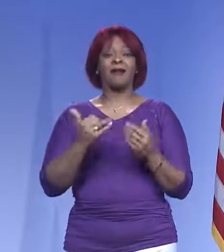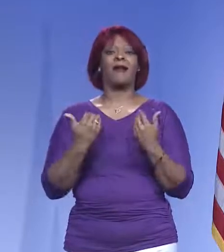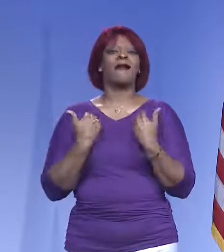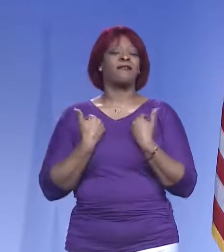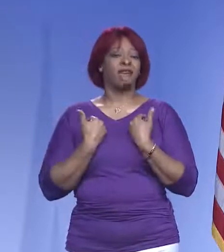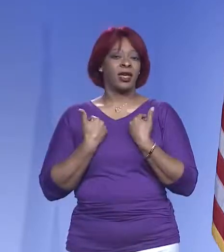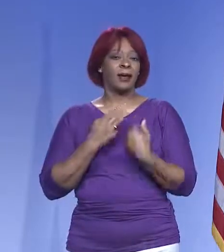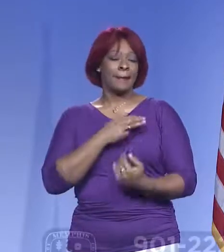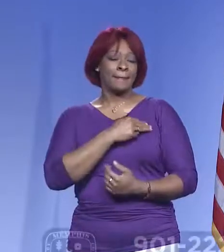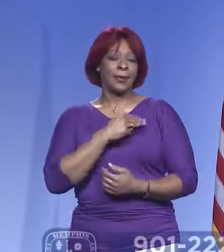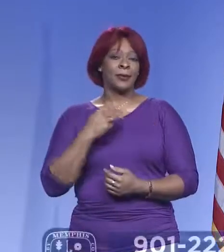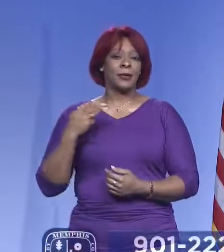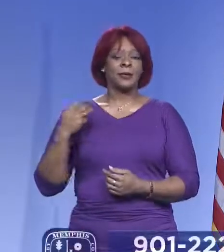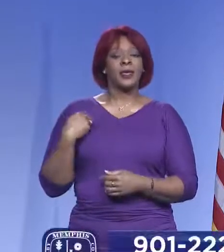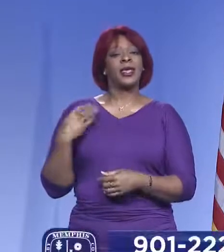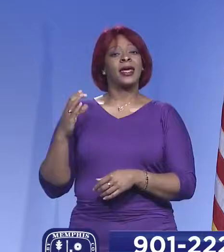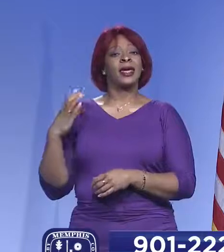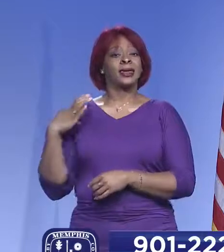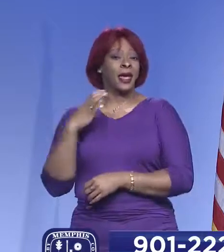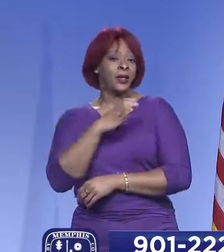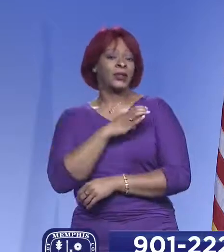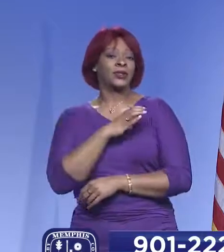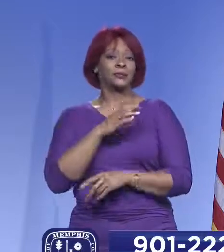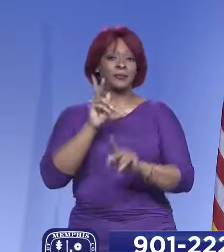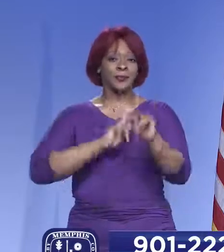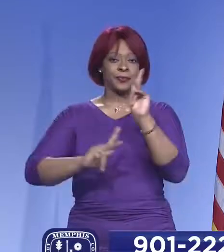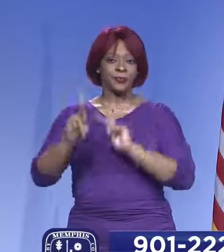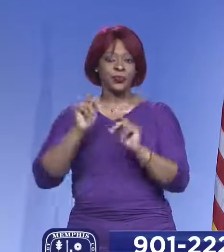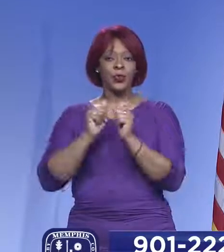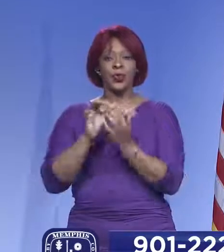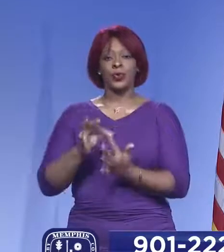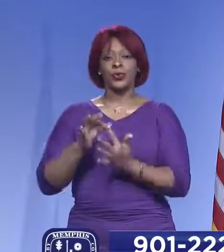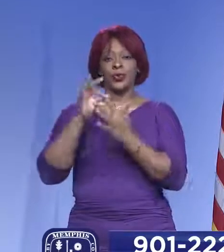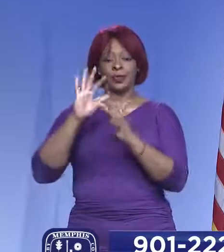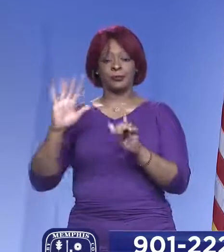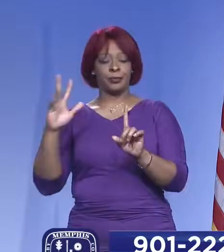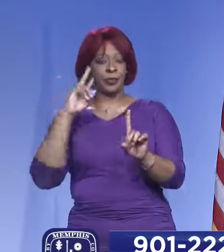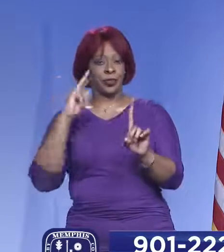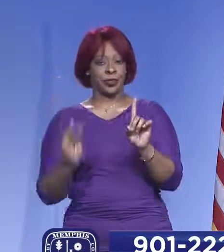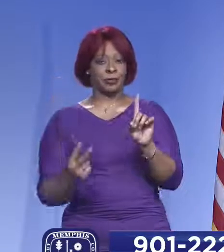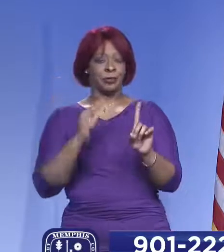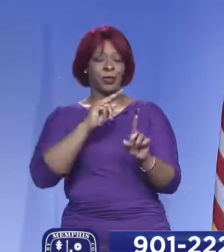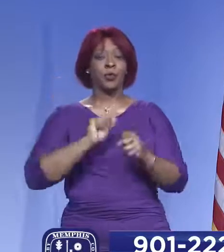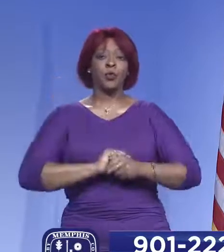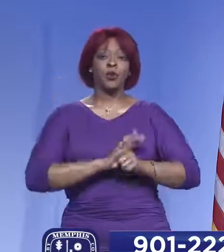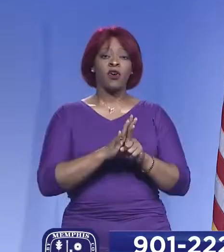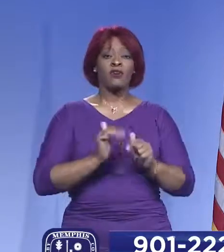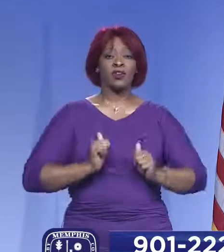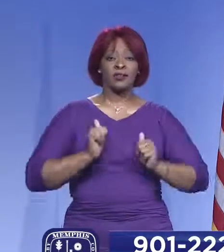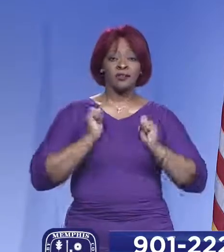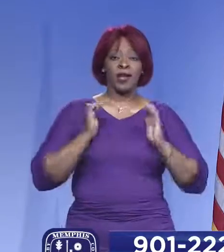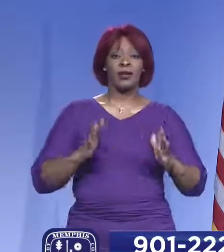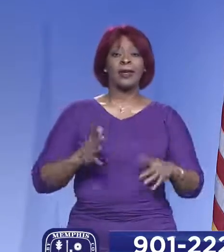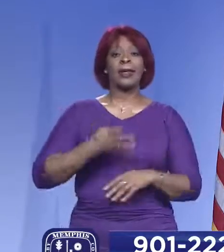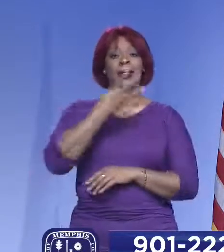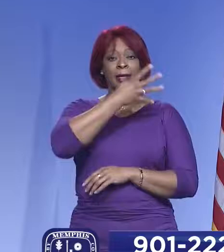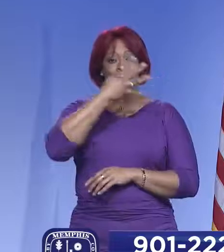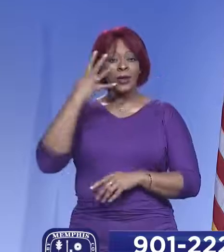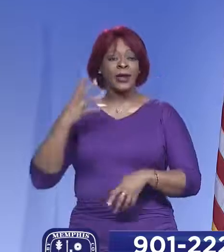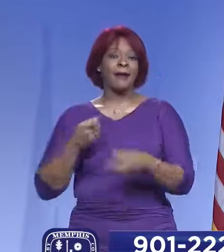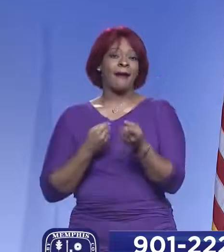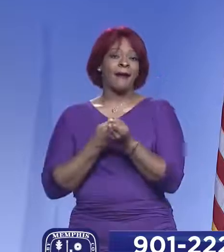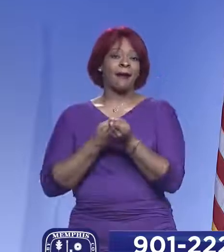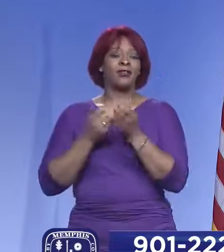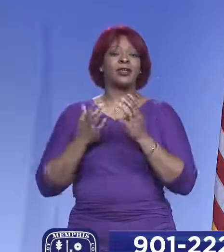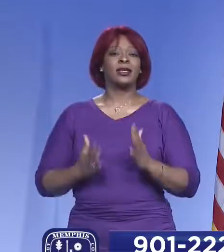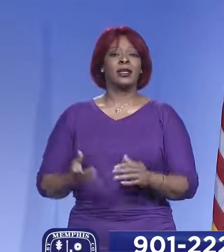have members of the council, folks with a unique perspective. We have COVID survivors, immigrant advocates, and those